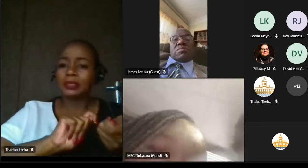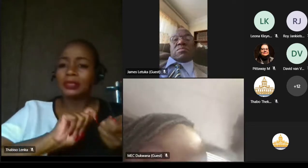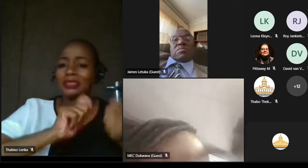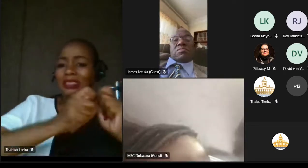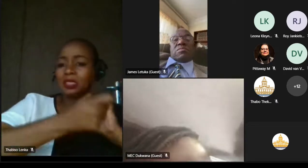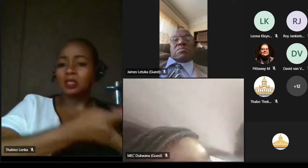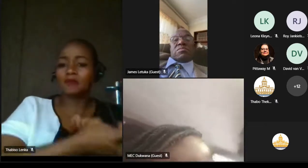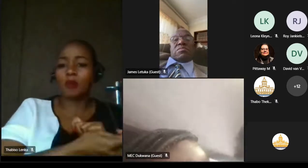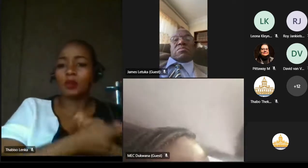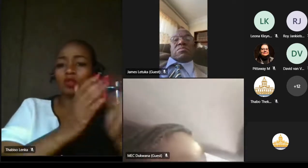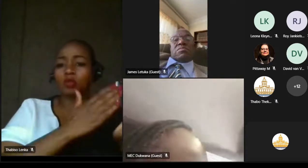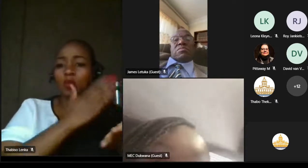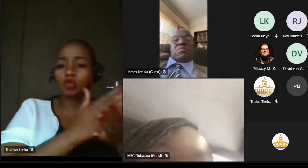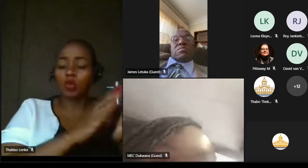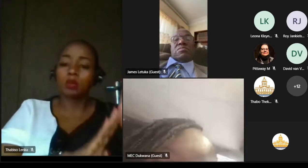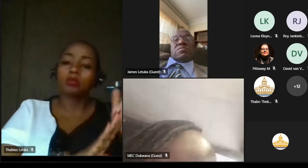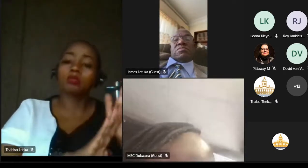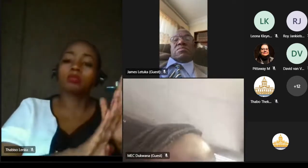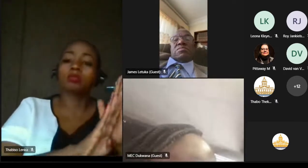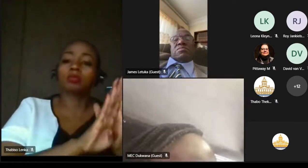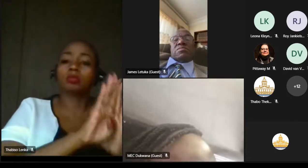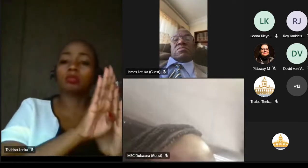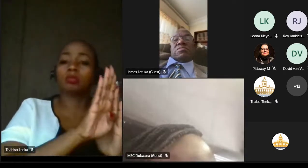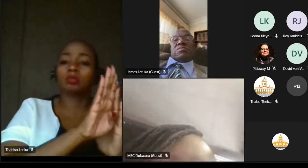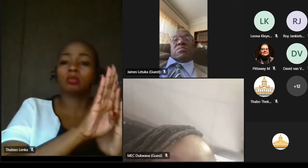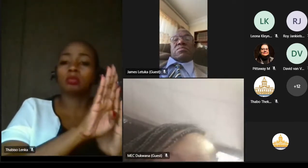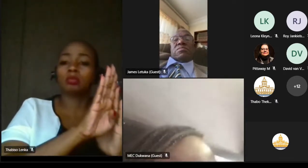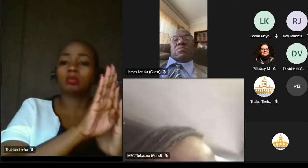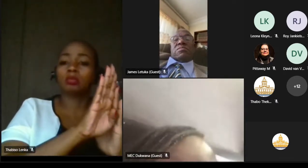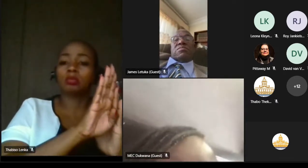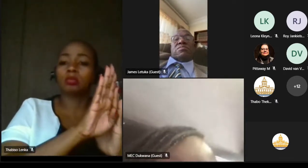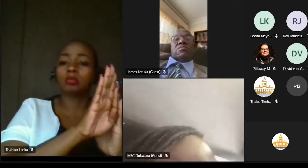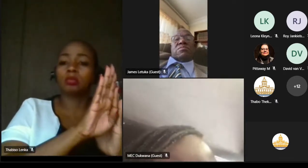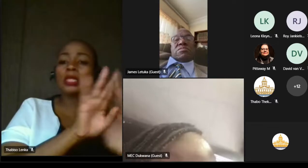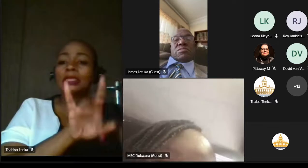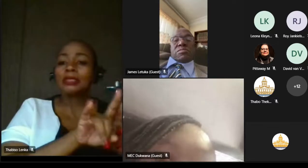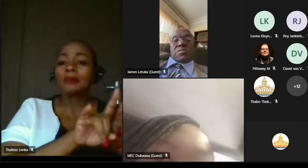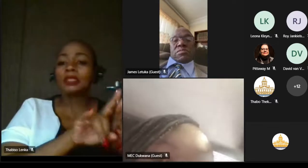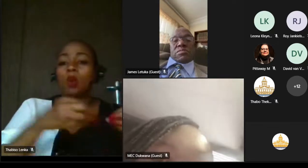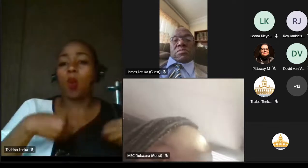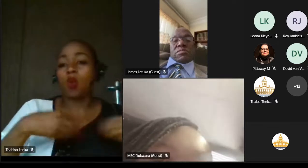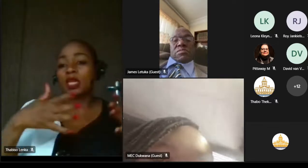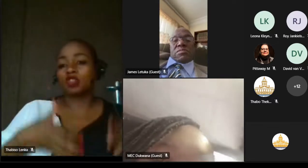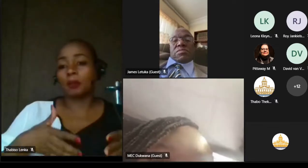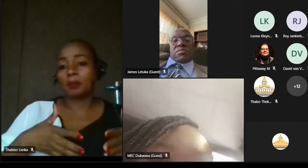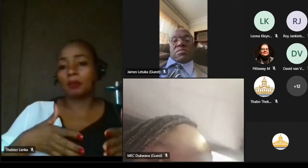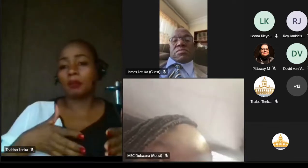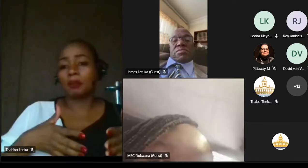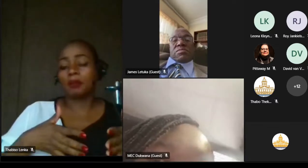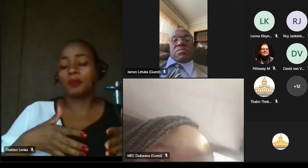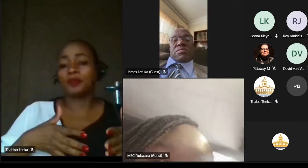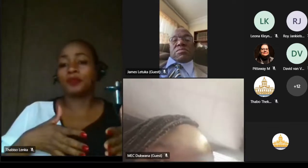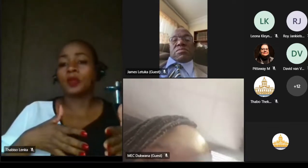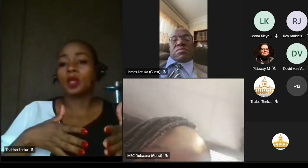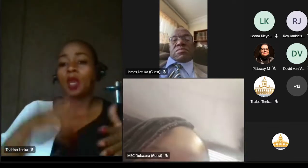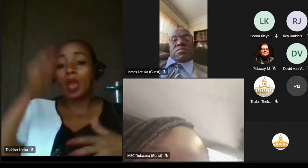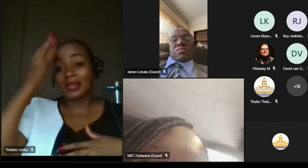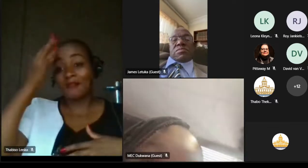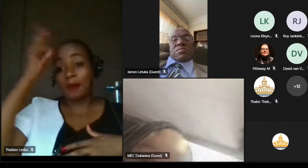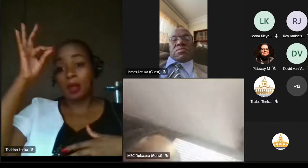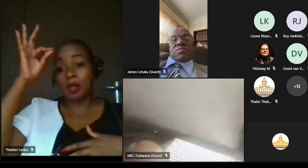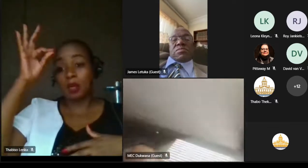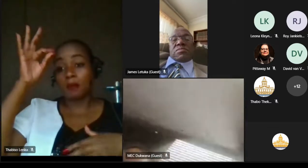the need to improve the patterns and ownership. As the custodian of the government property in